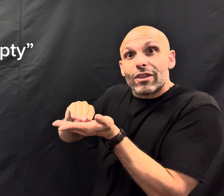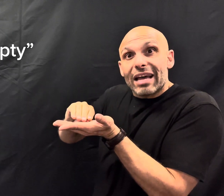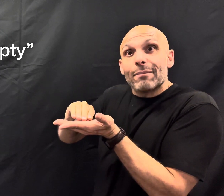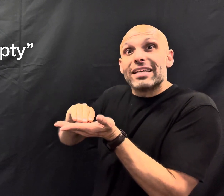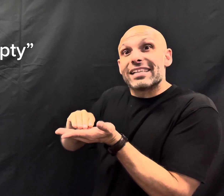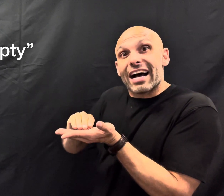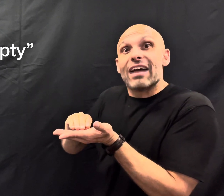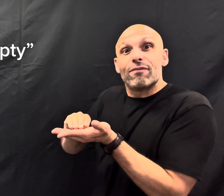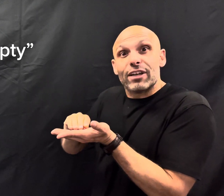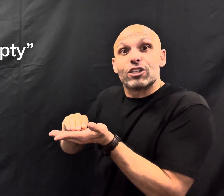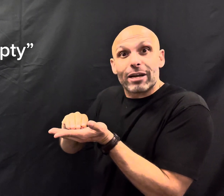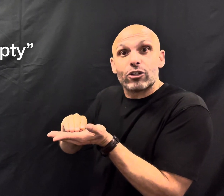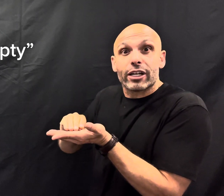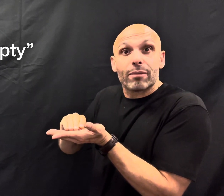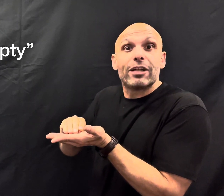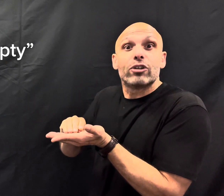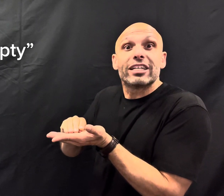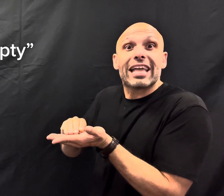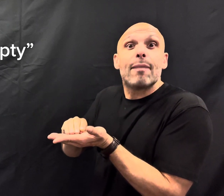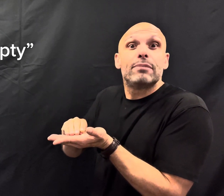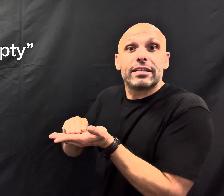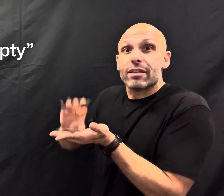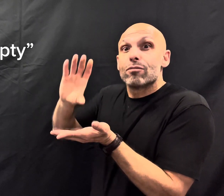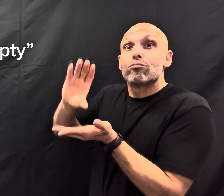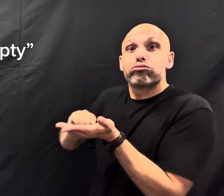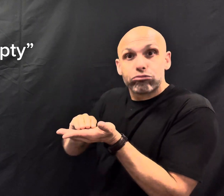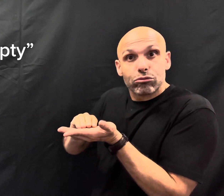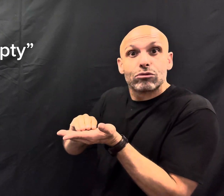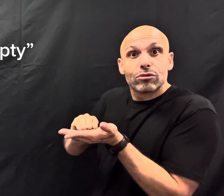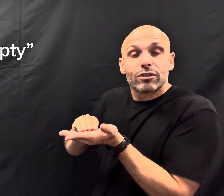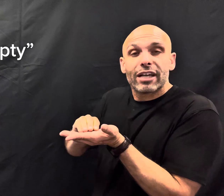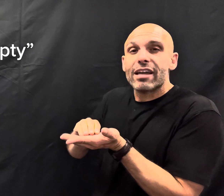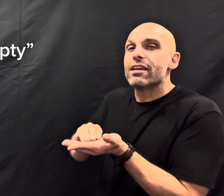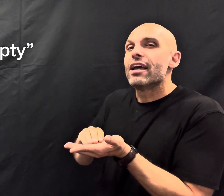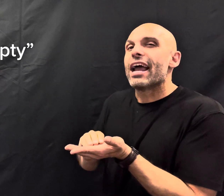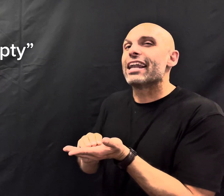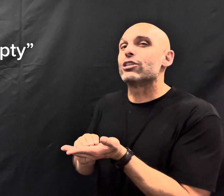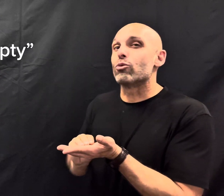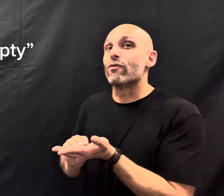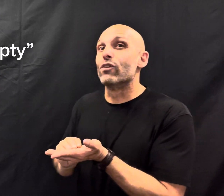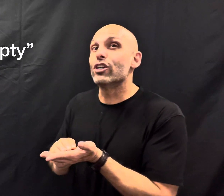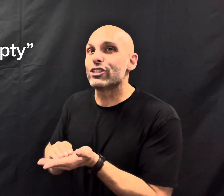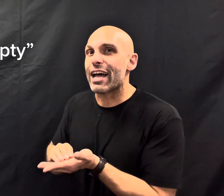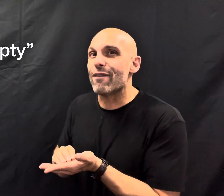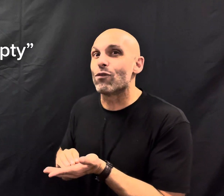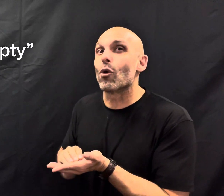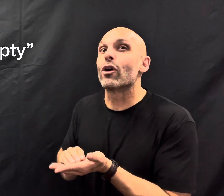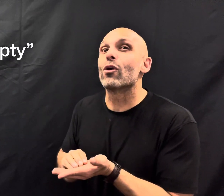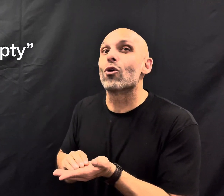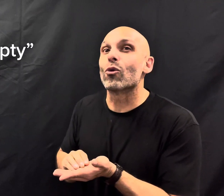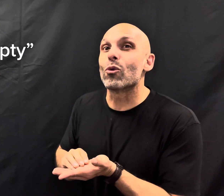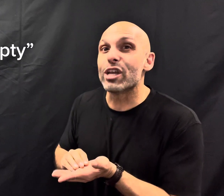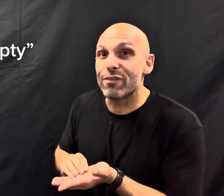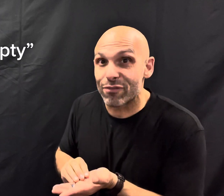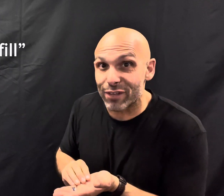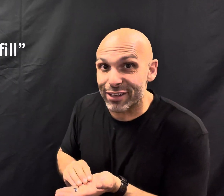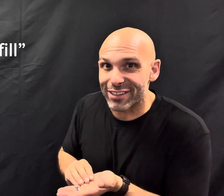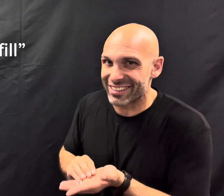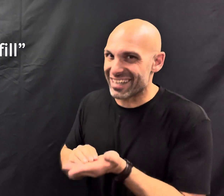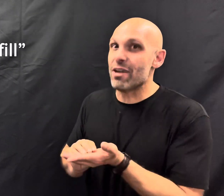that means I finished my drink. My drink is empty. Okay? And let's reverse that for refill.